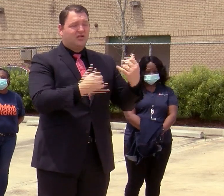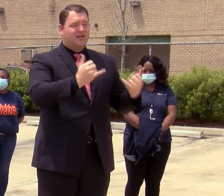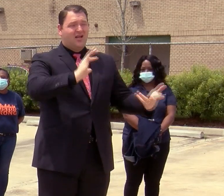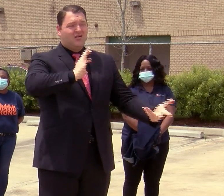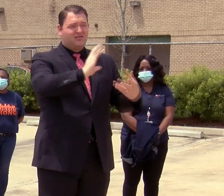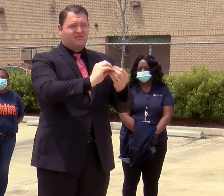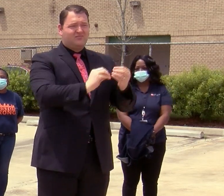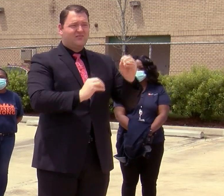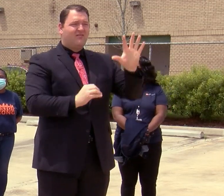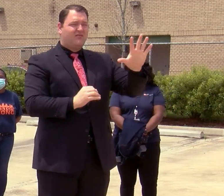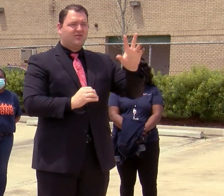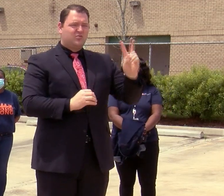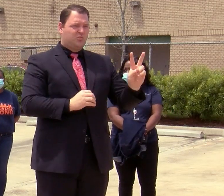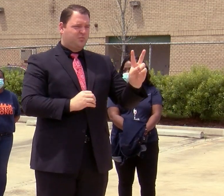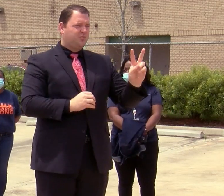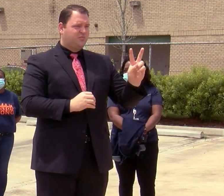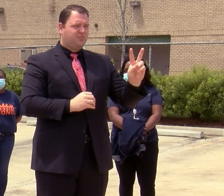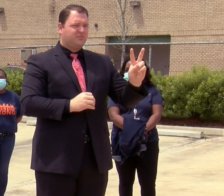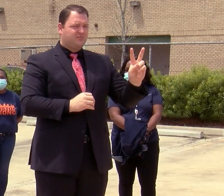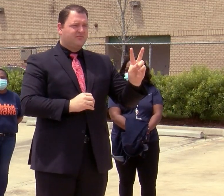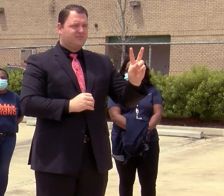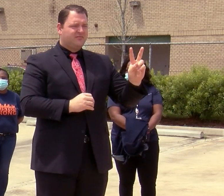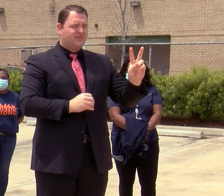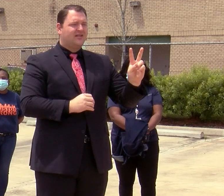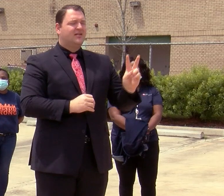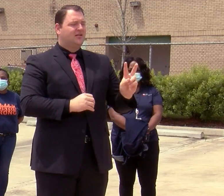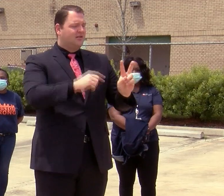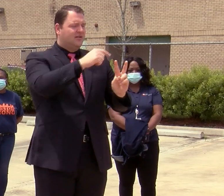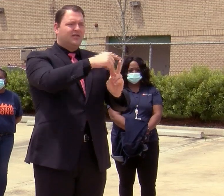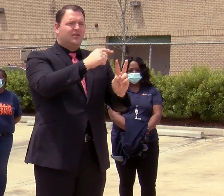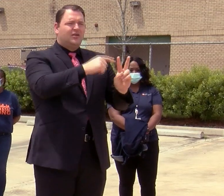to 52. The 2 persons who